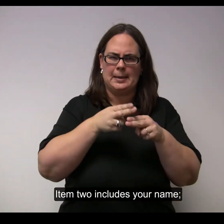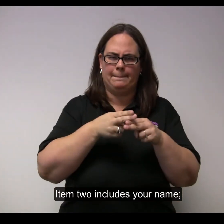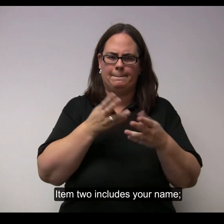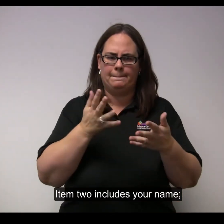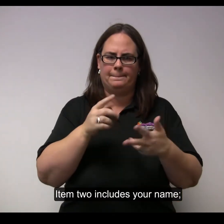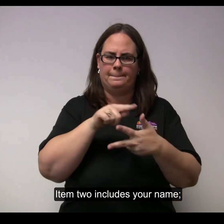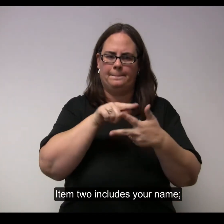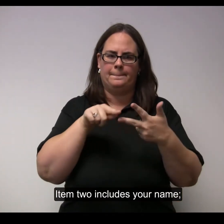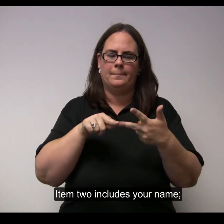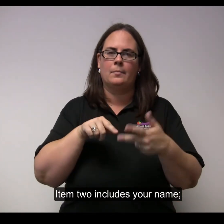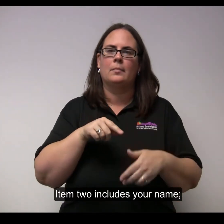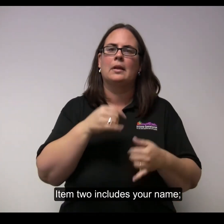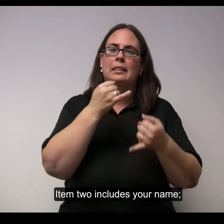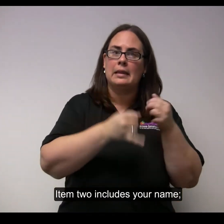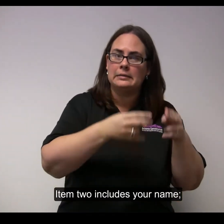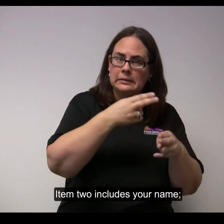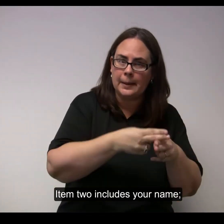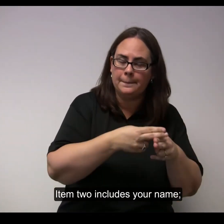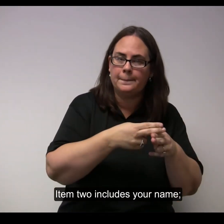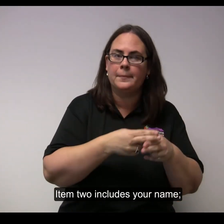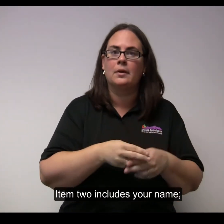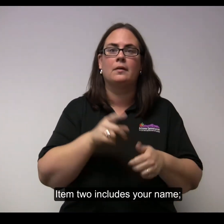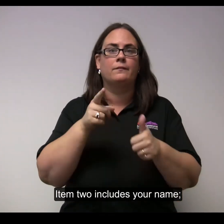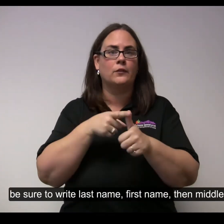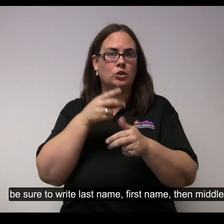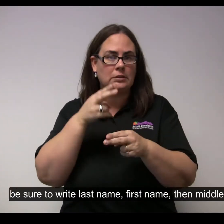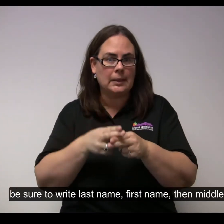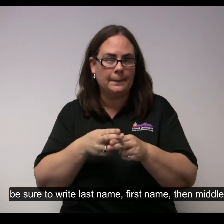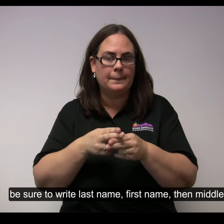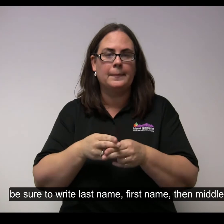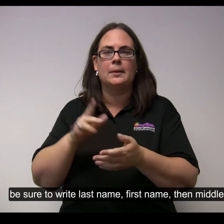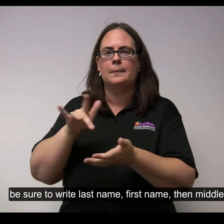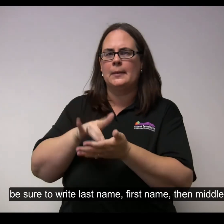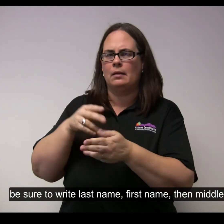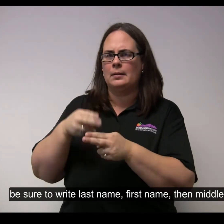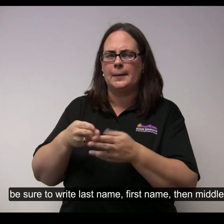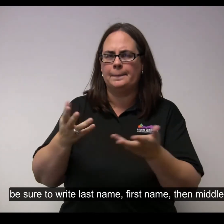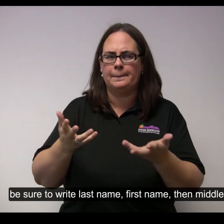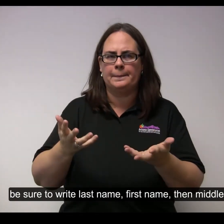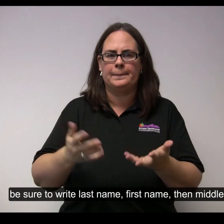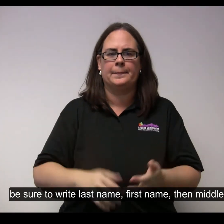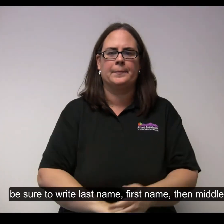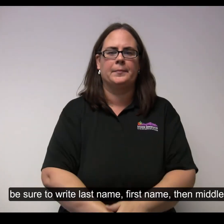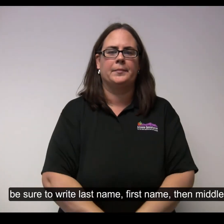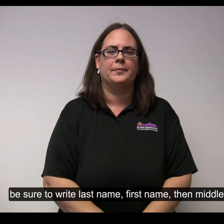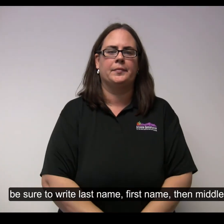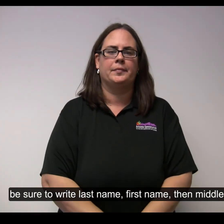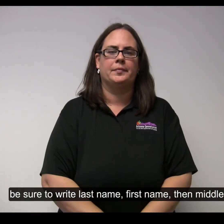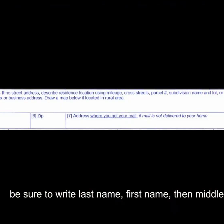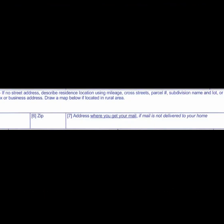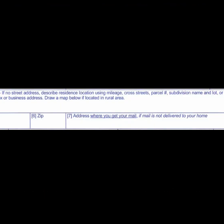Item 2 includes your name. Be sure to write last name, first name, then middle.